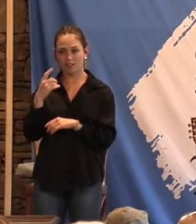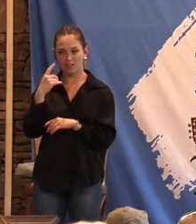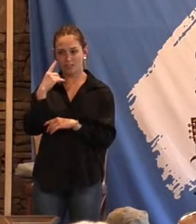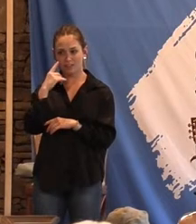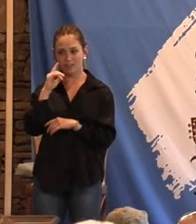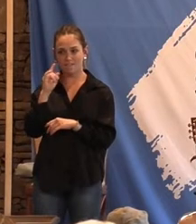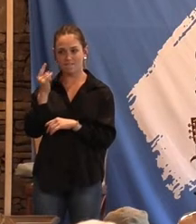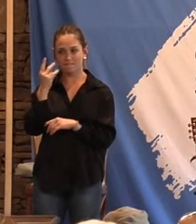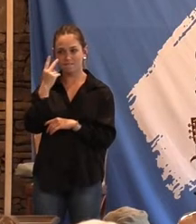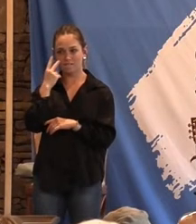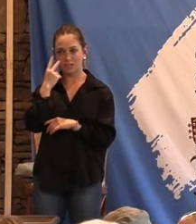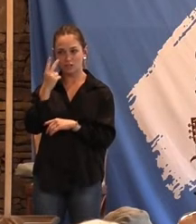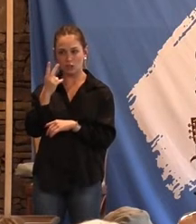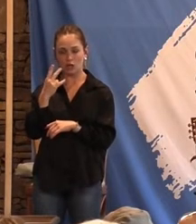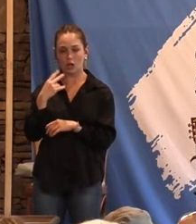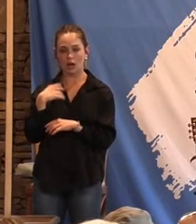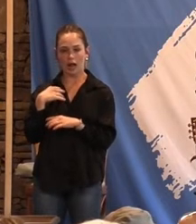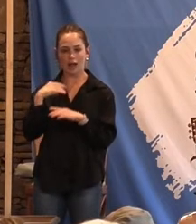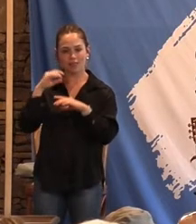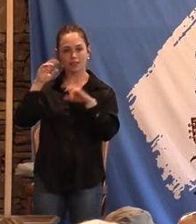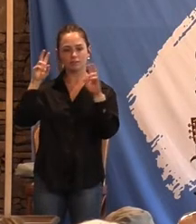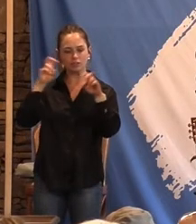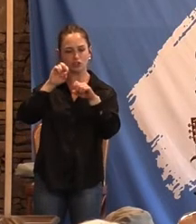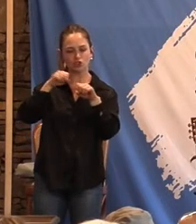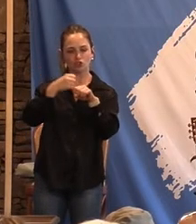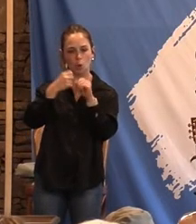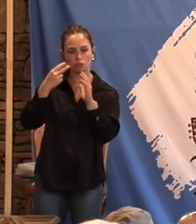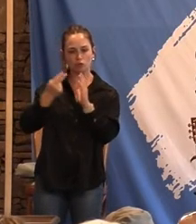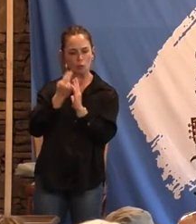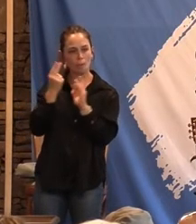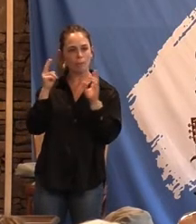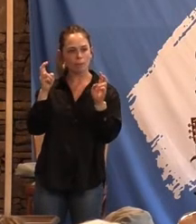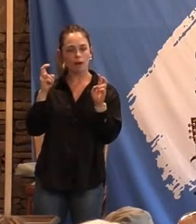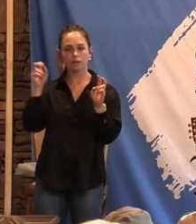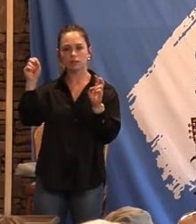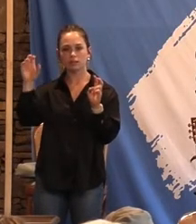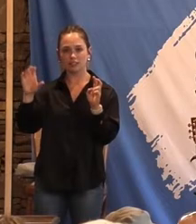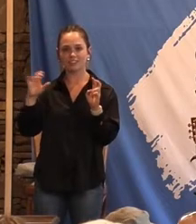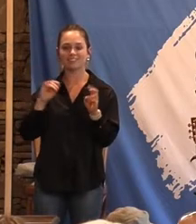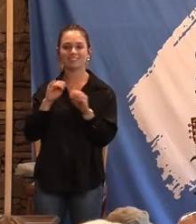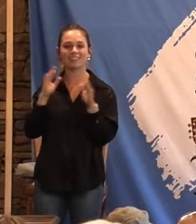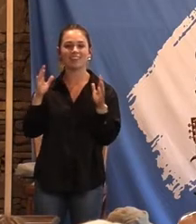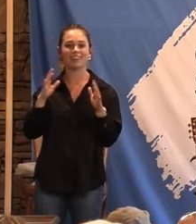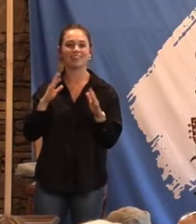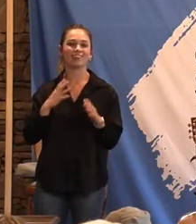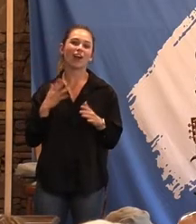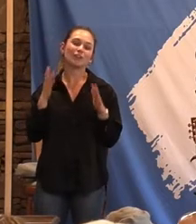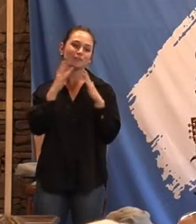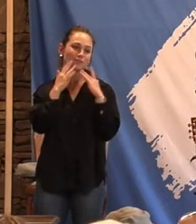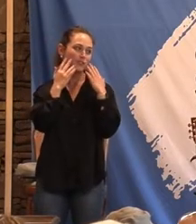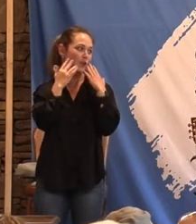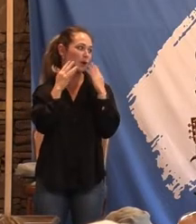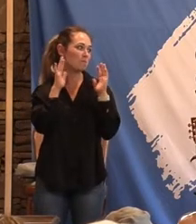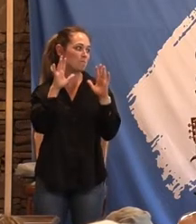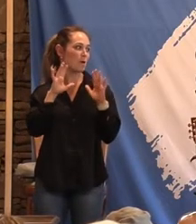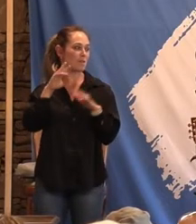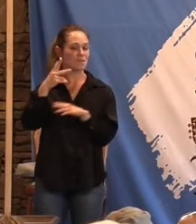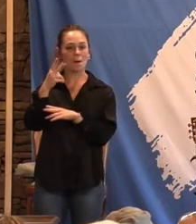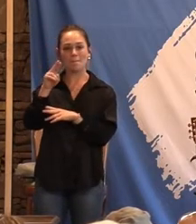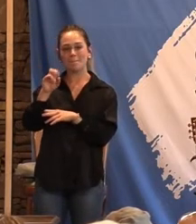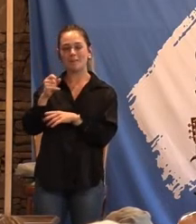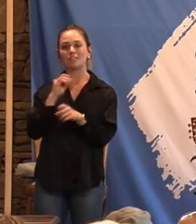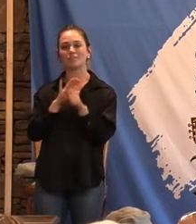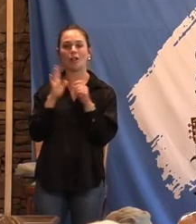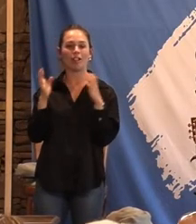I first saw her at the Stone Soup in South Carolina. A lot of charm, a lot of wit, great puns, full of